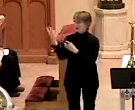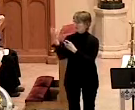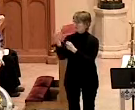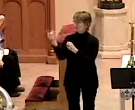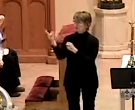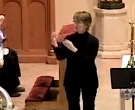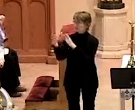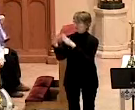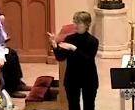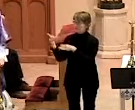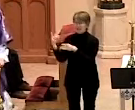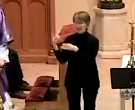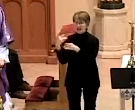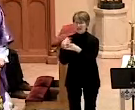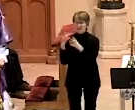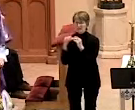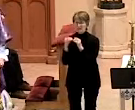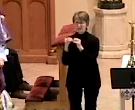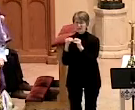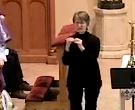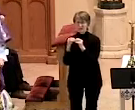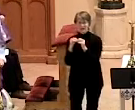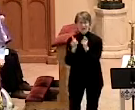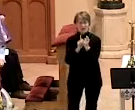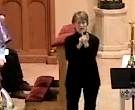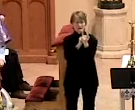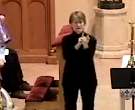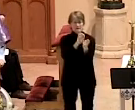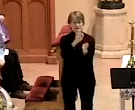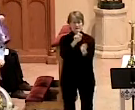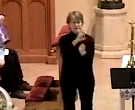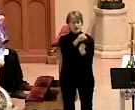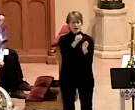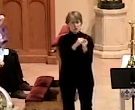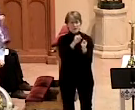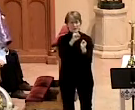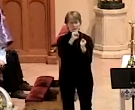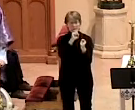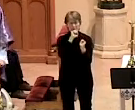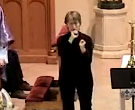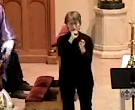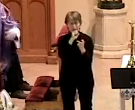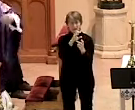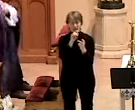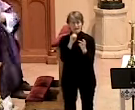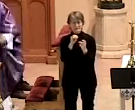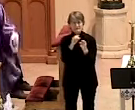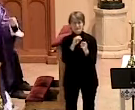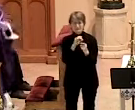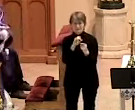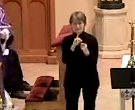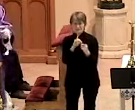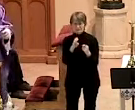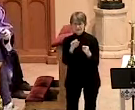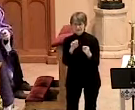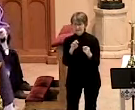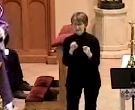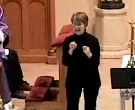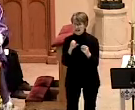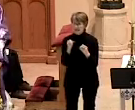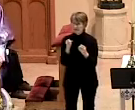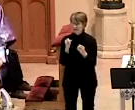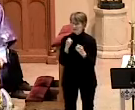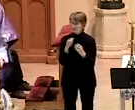had a meeting in Fargo with our bishop, the deans met, and there were four people coming out in their exercise